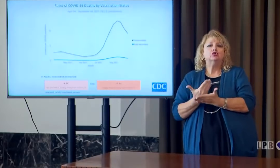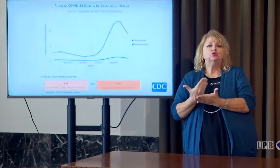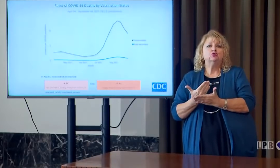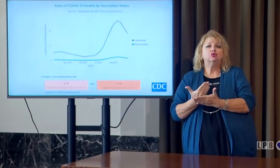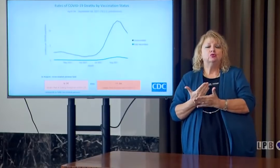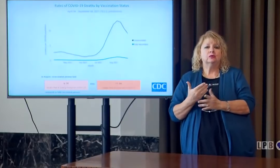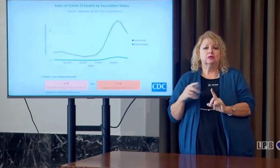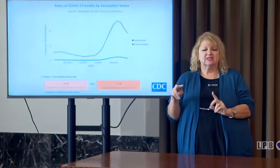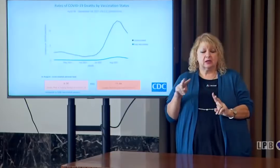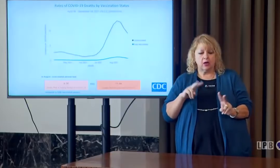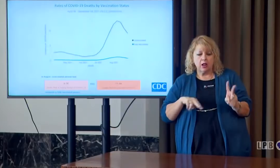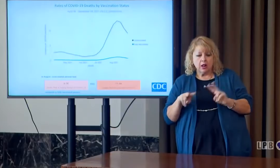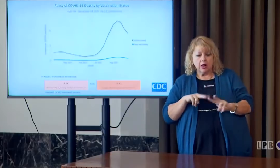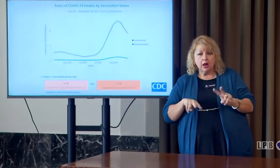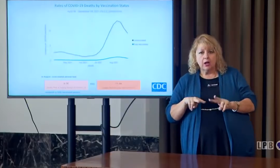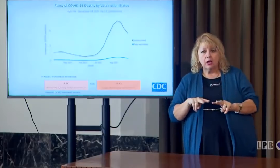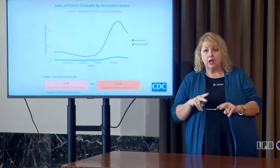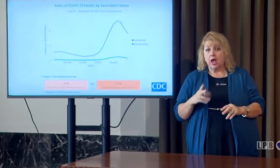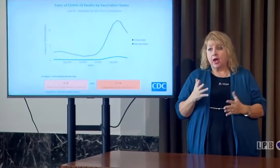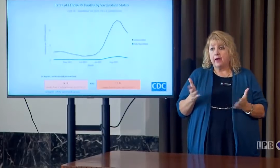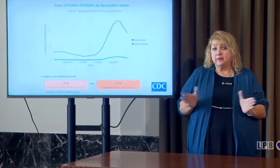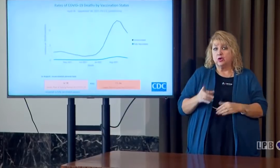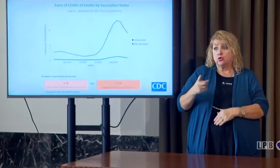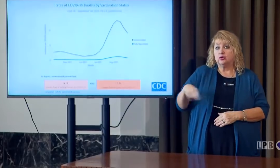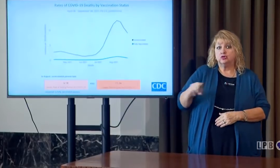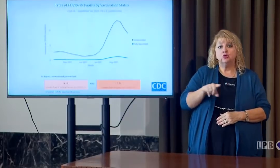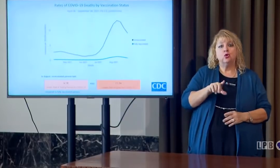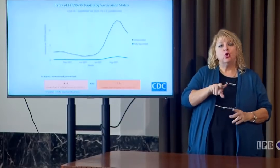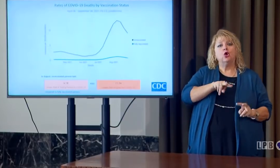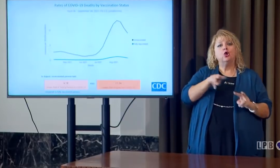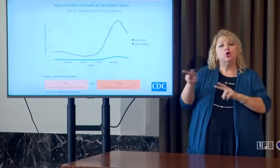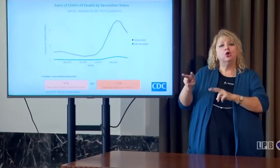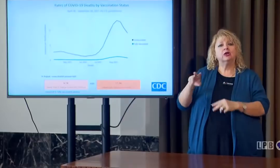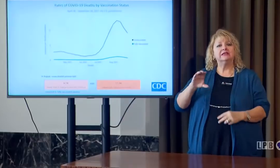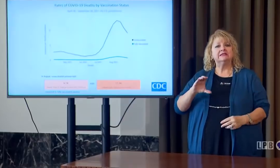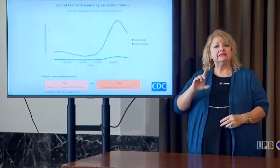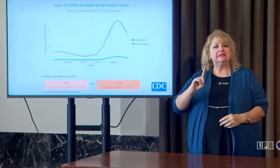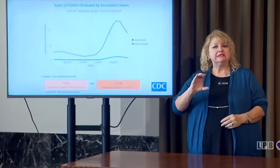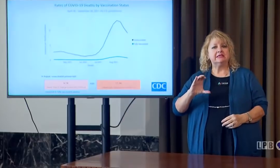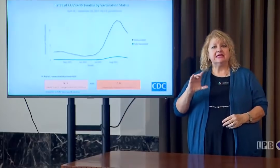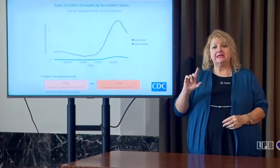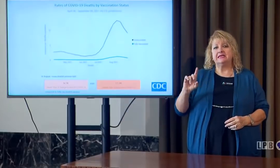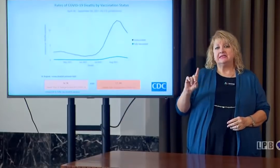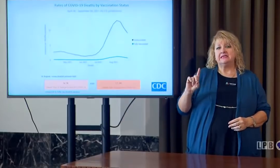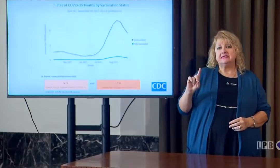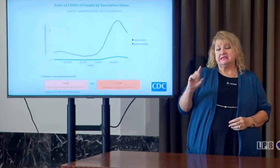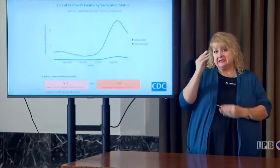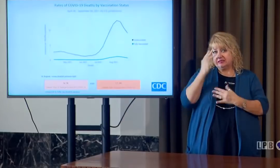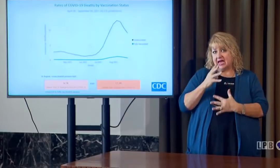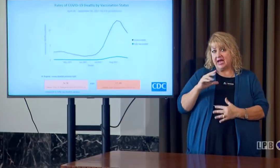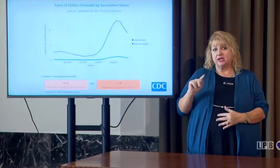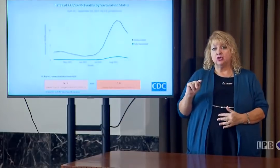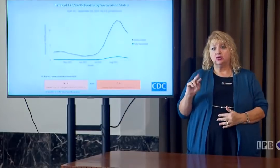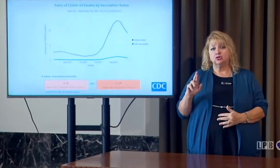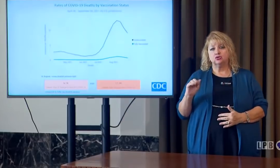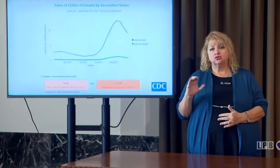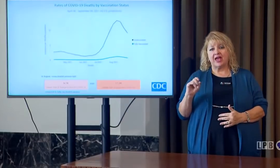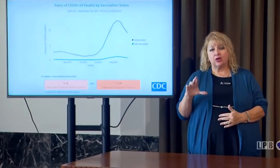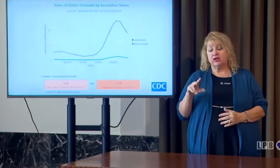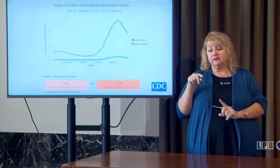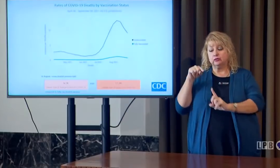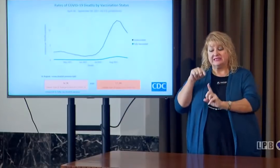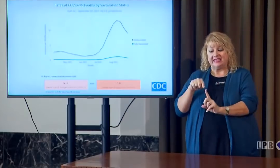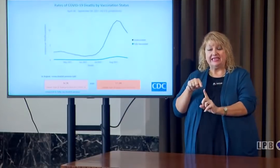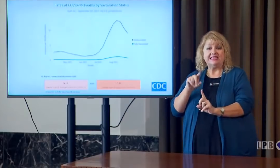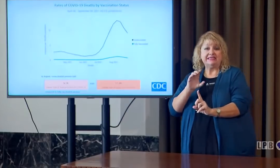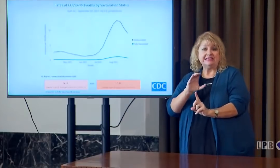I'm actually going to encourage people to spend some time on the CDC's data tracker looking at this. You can look at the rates of COVID-19 cases